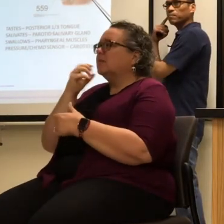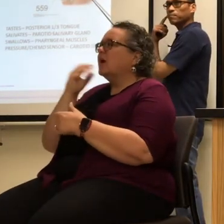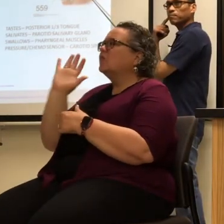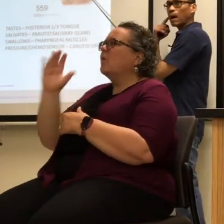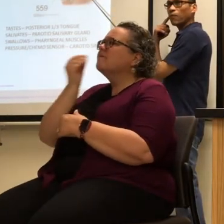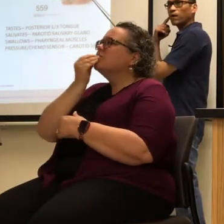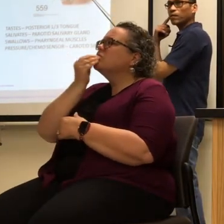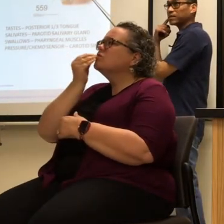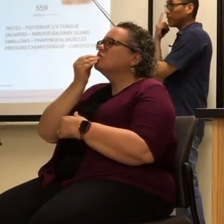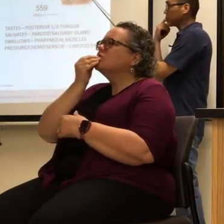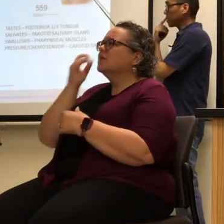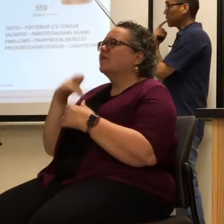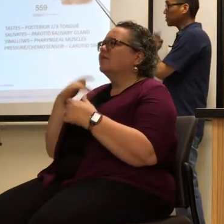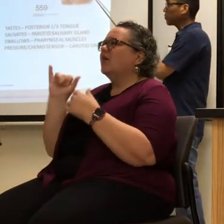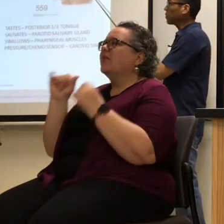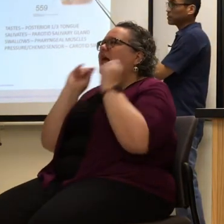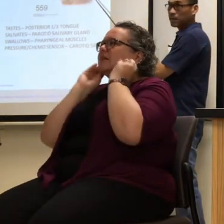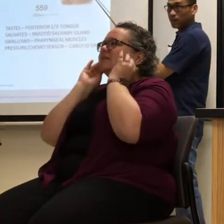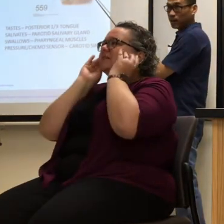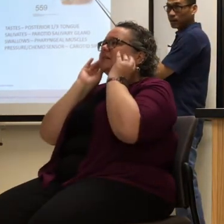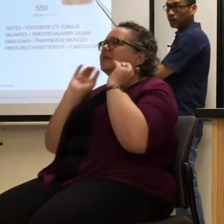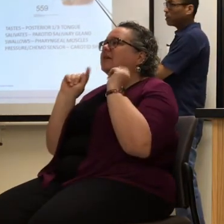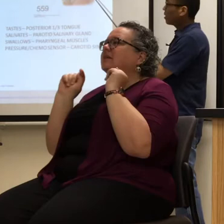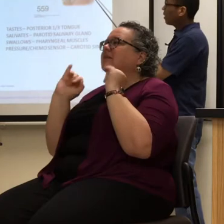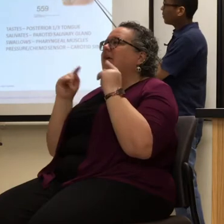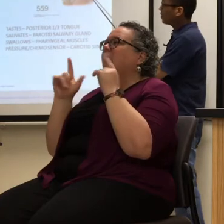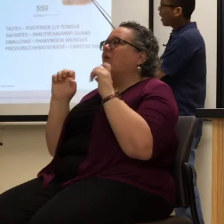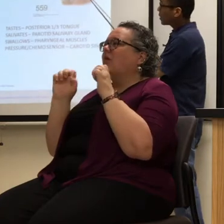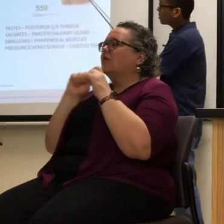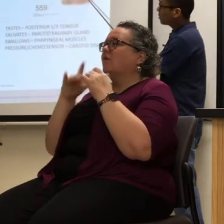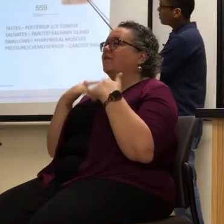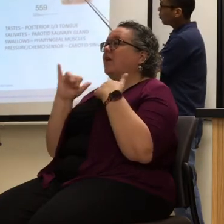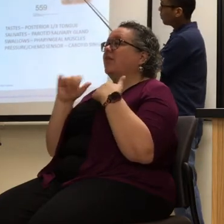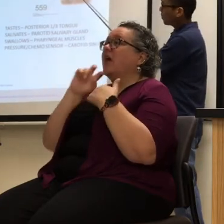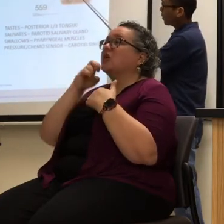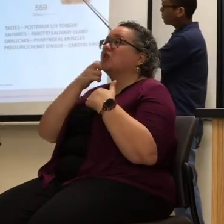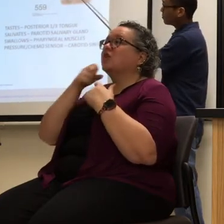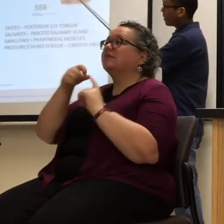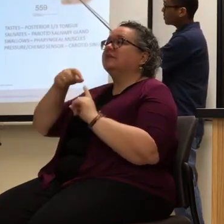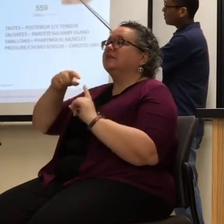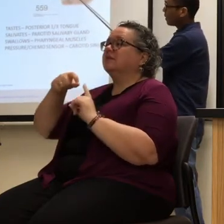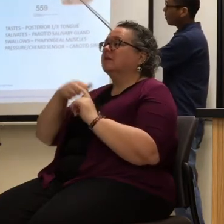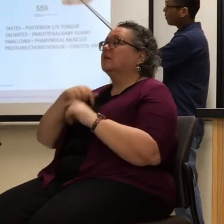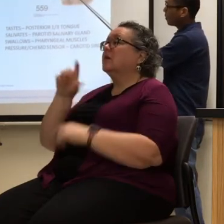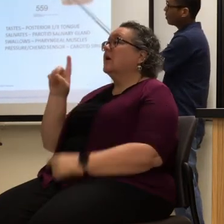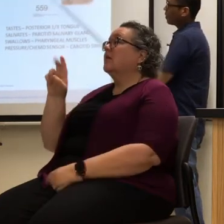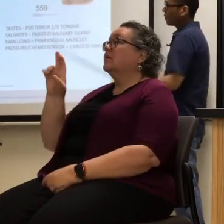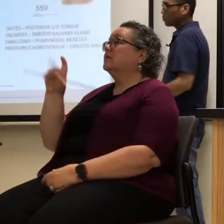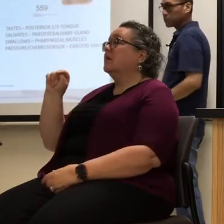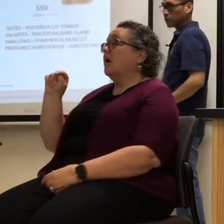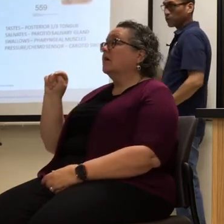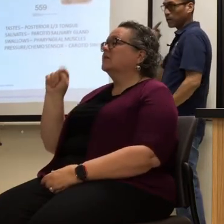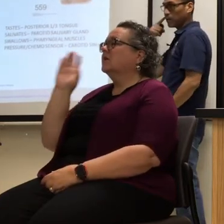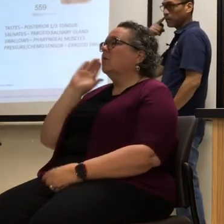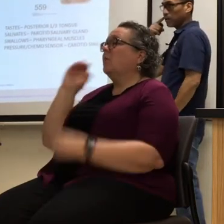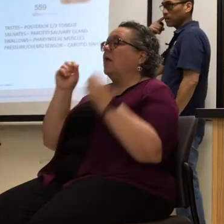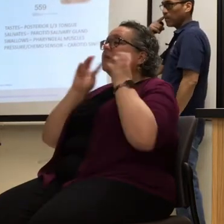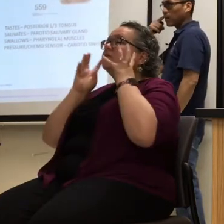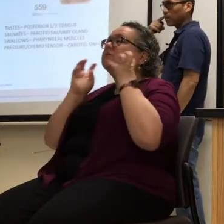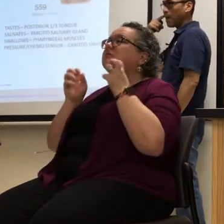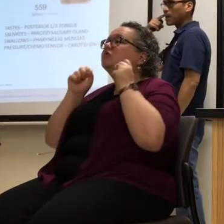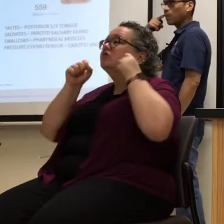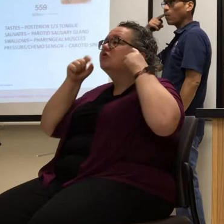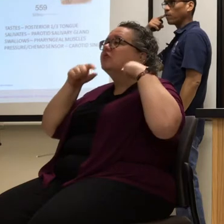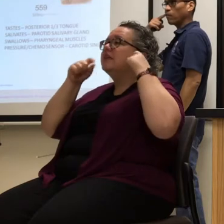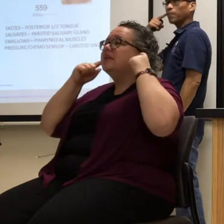of your mouth there? That's basically this nerve being stimulated. The duct will pierce buccinator and it will secrete